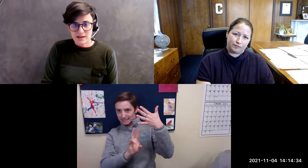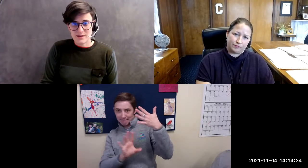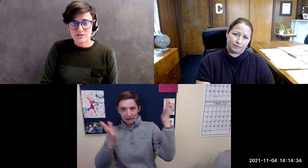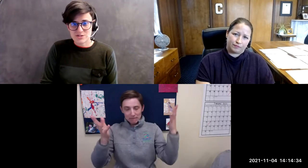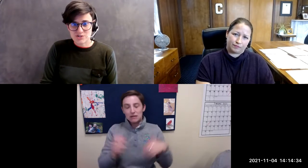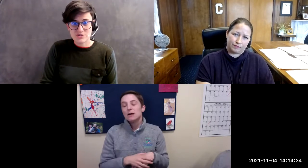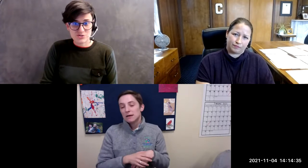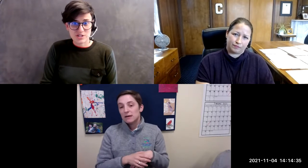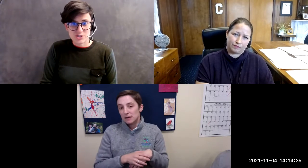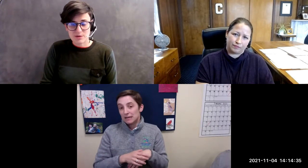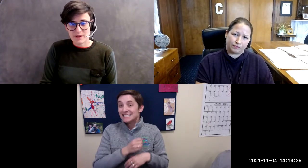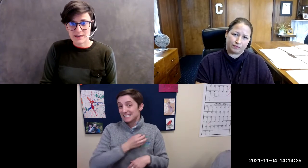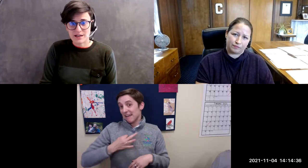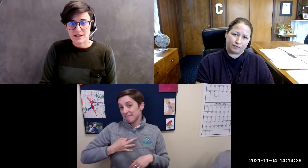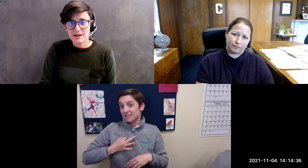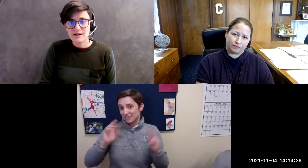in their strategic planning.